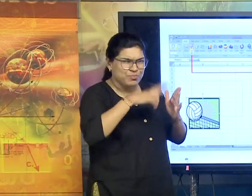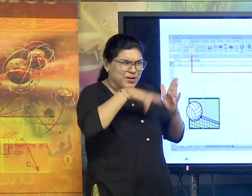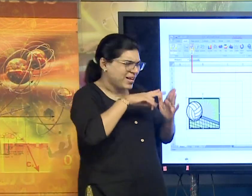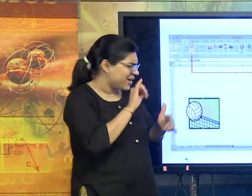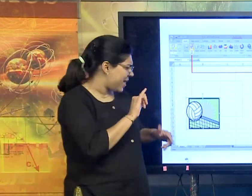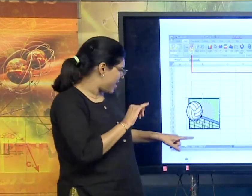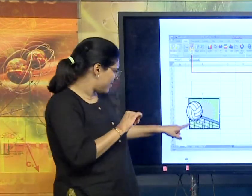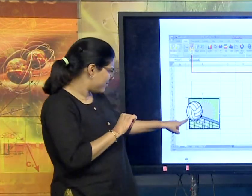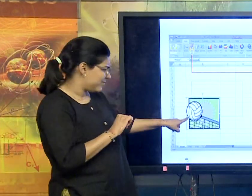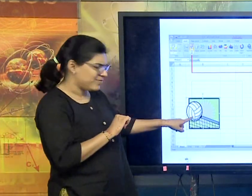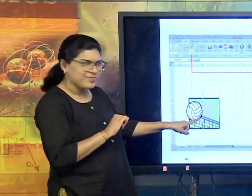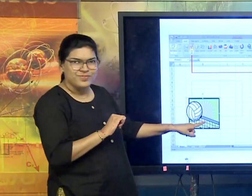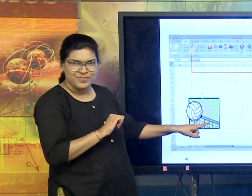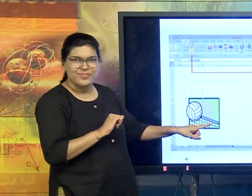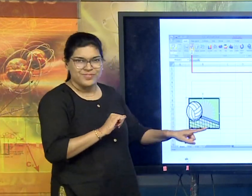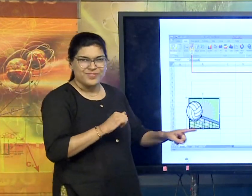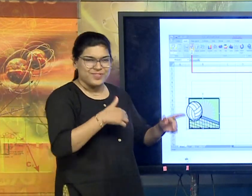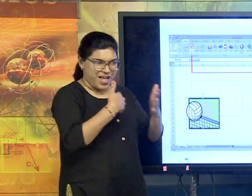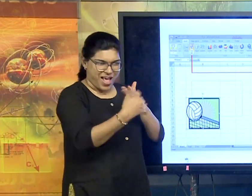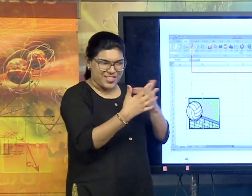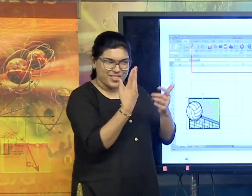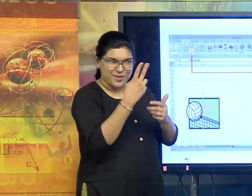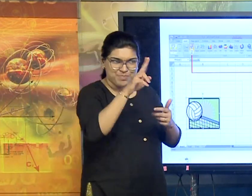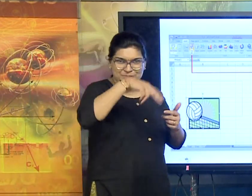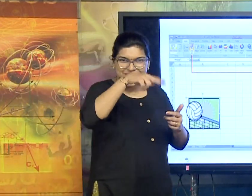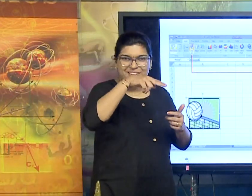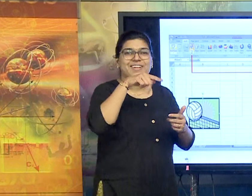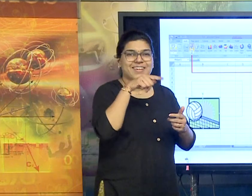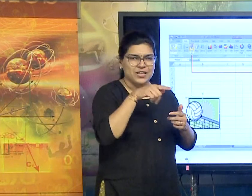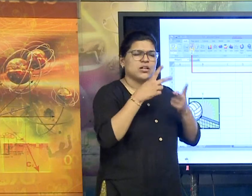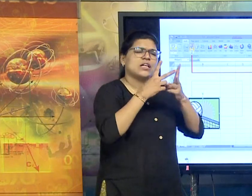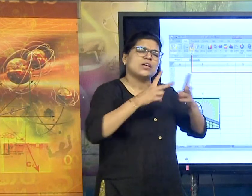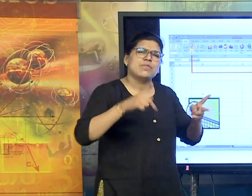choose any file which is in your computer.